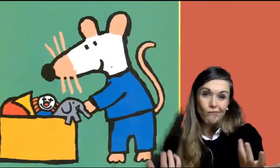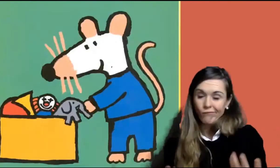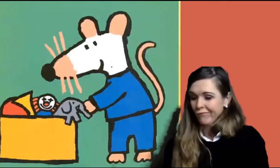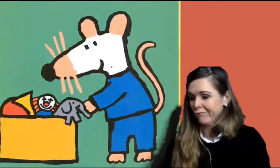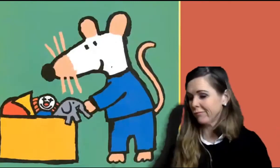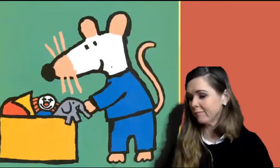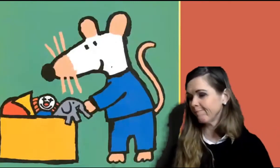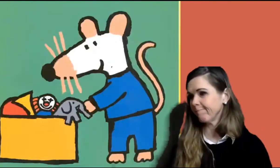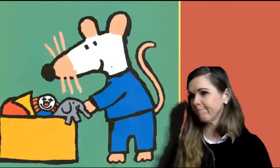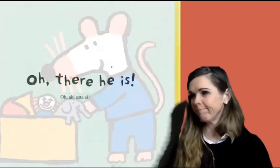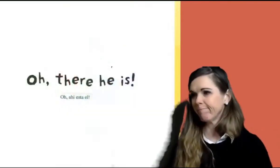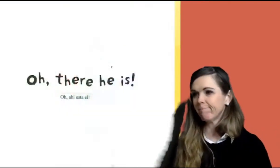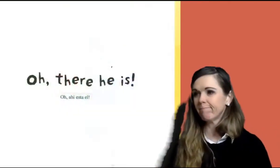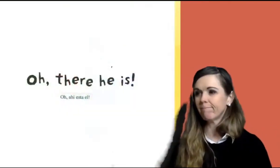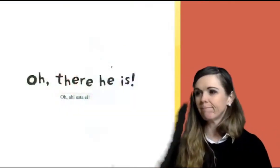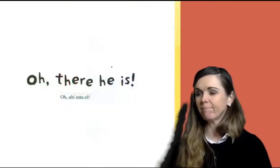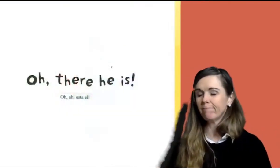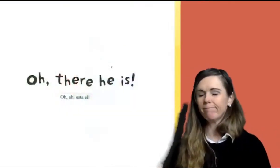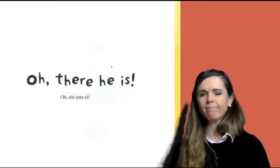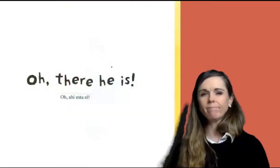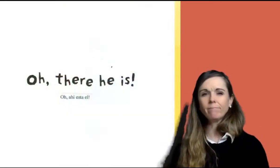Panda.